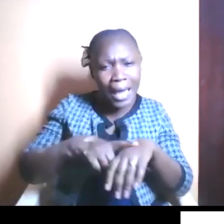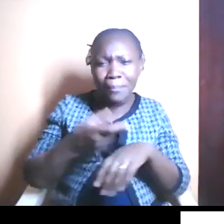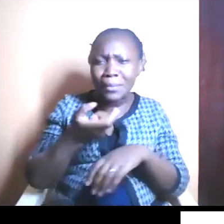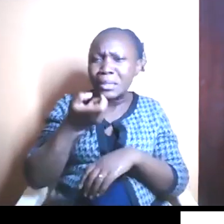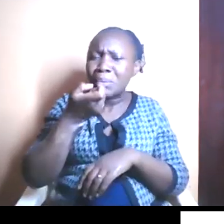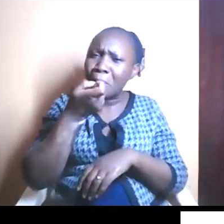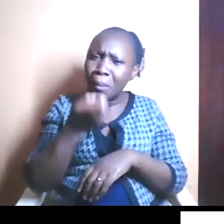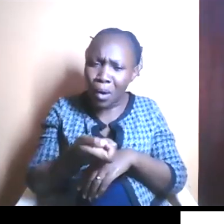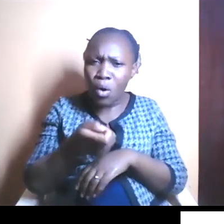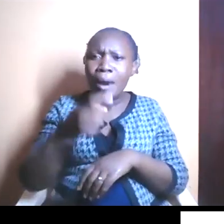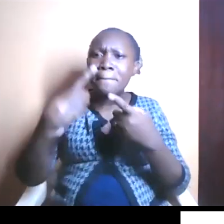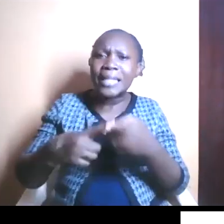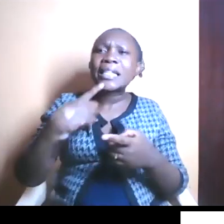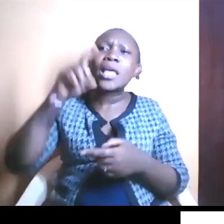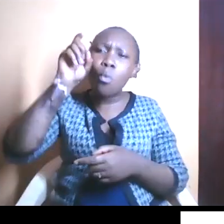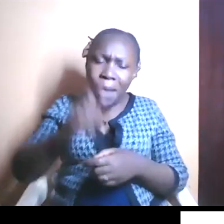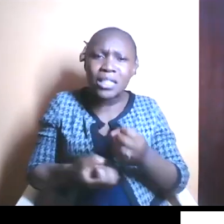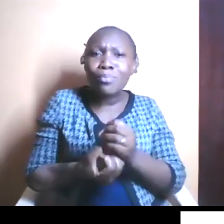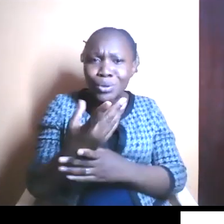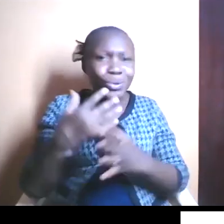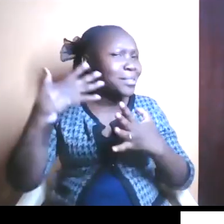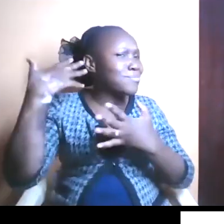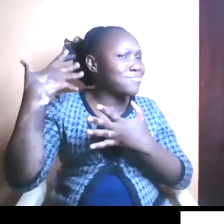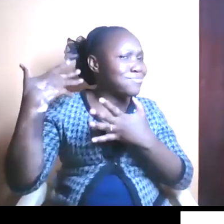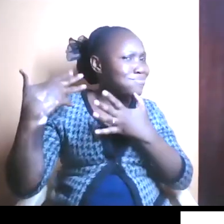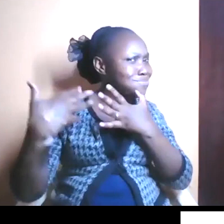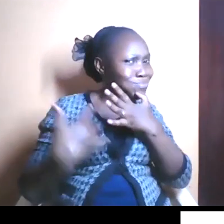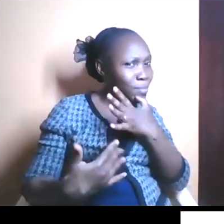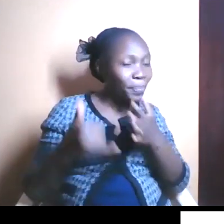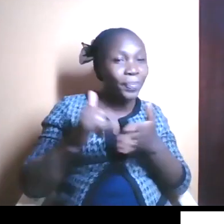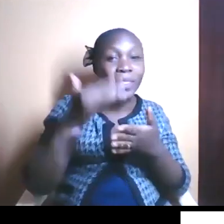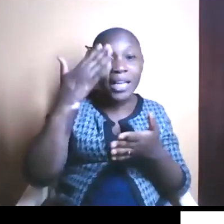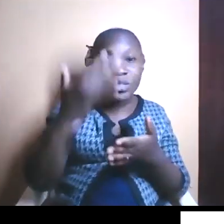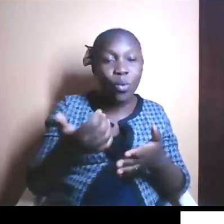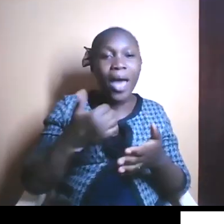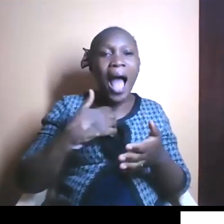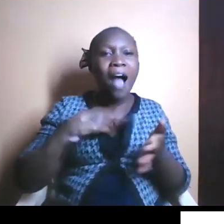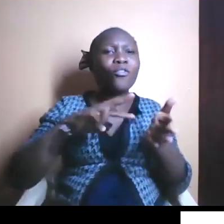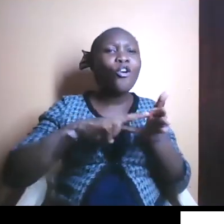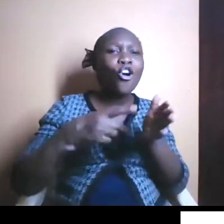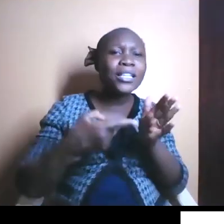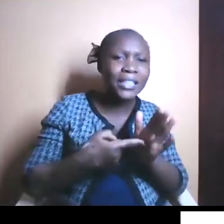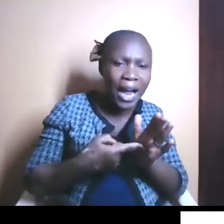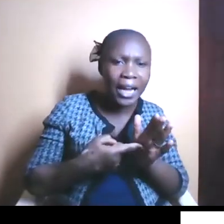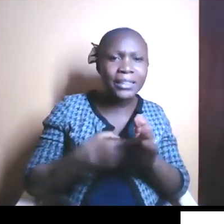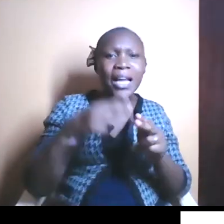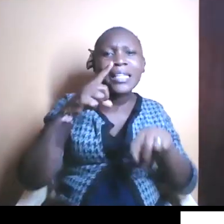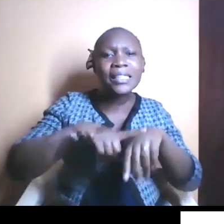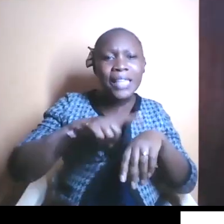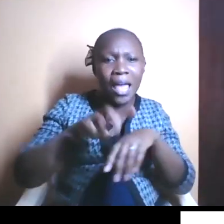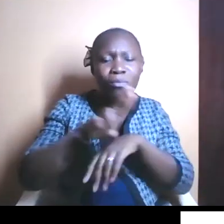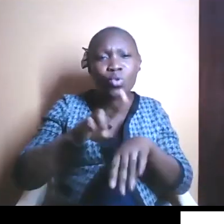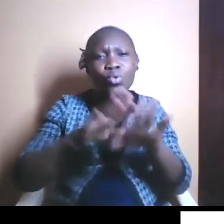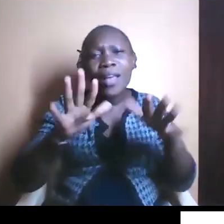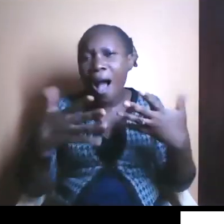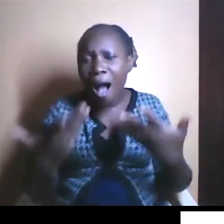productive. And that's the reason why we sign contracts and we have to control how we spend our time.